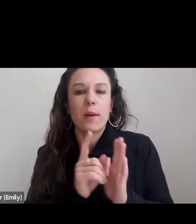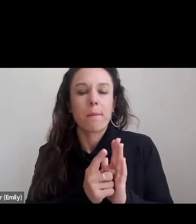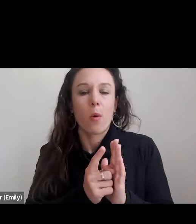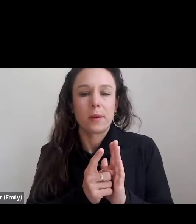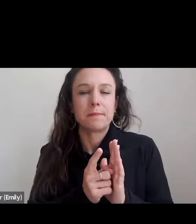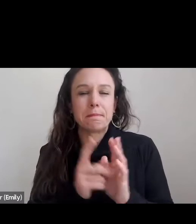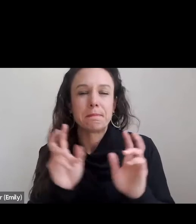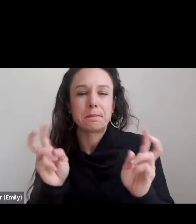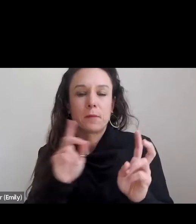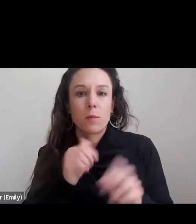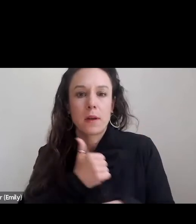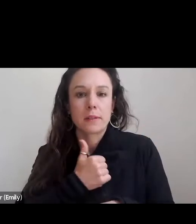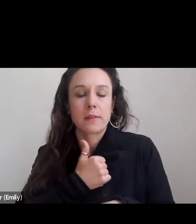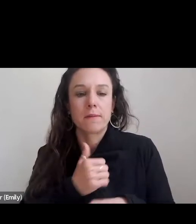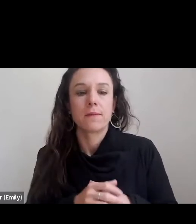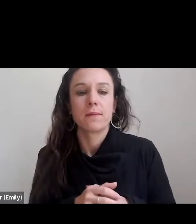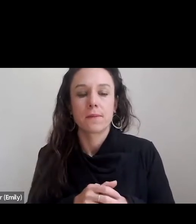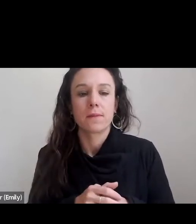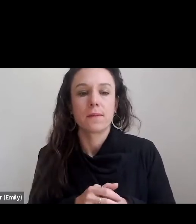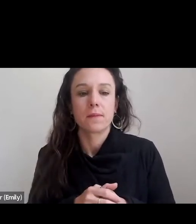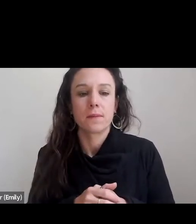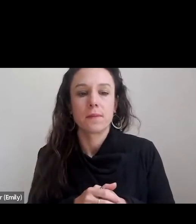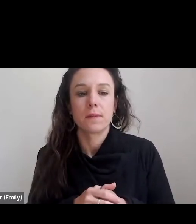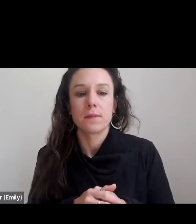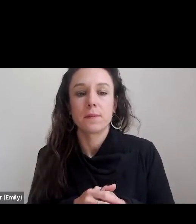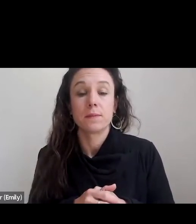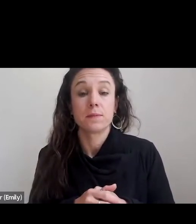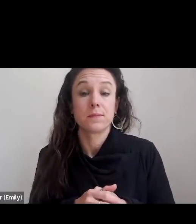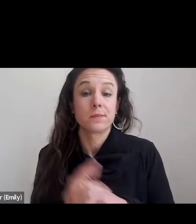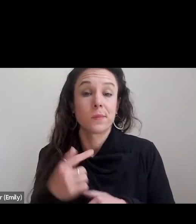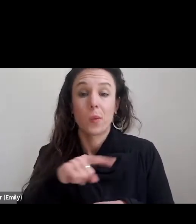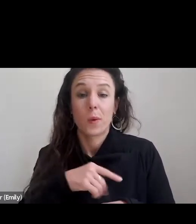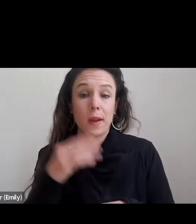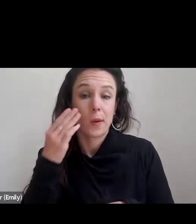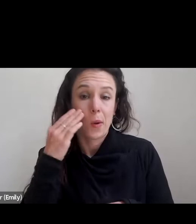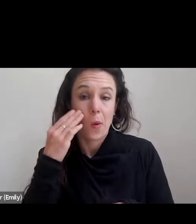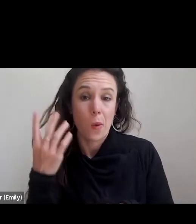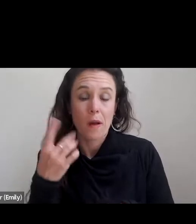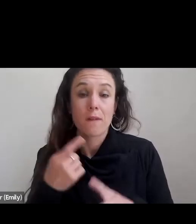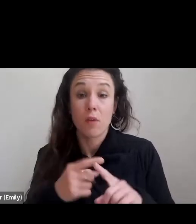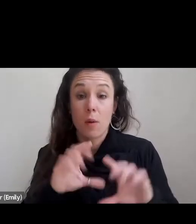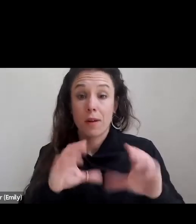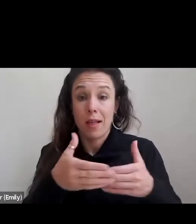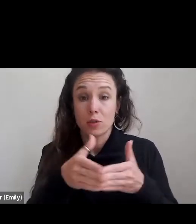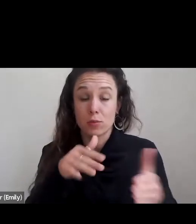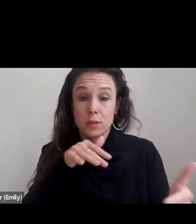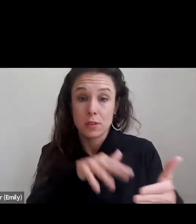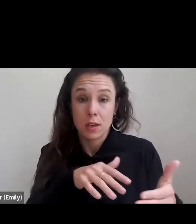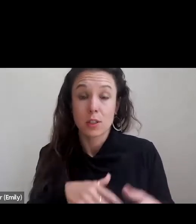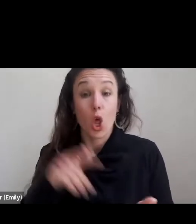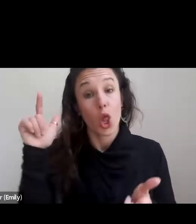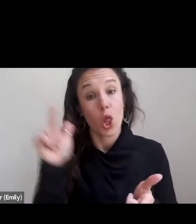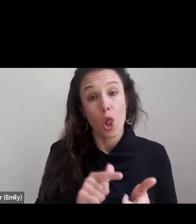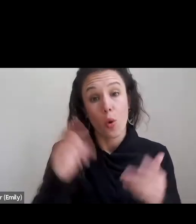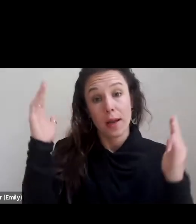But I think one of the things that we know this from classroom studies, is low expectations